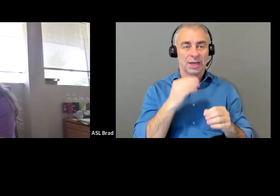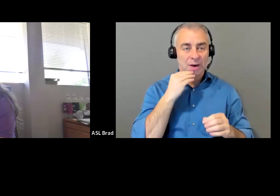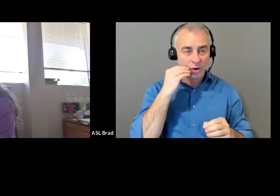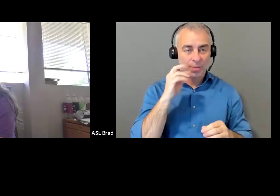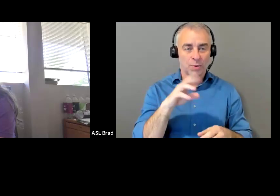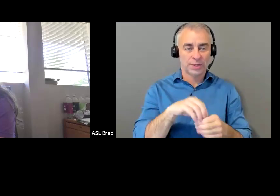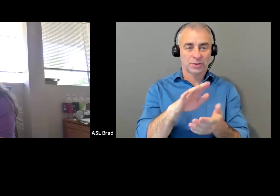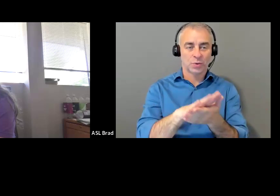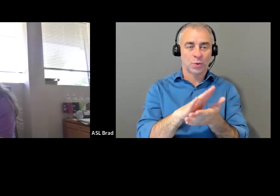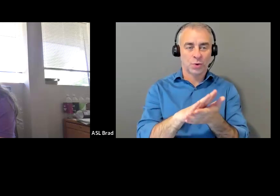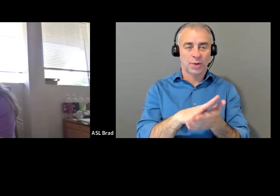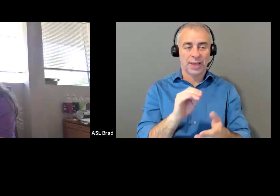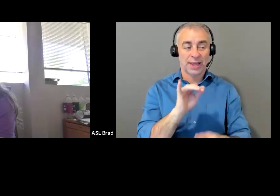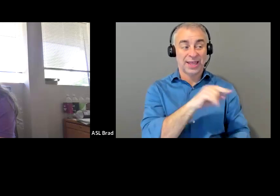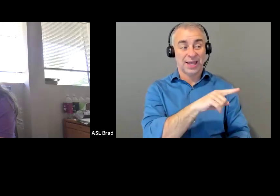school